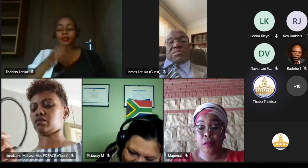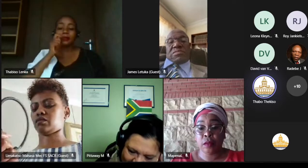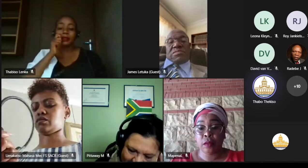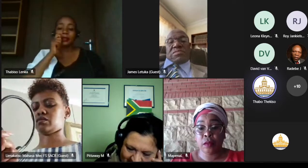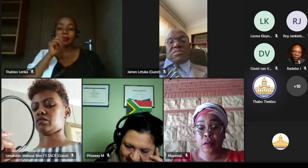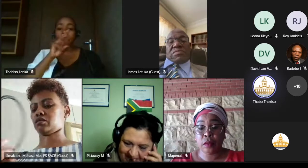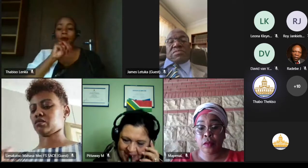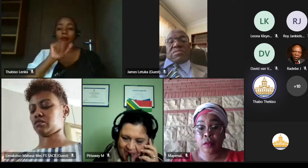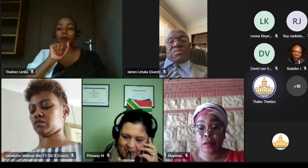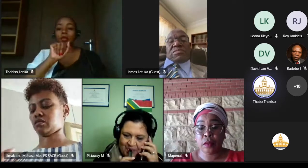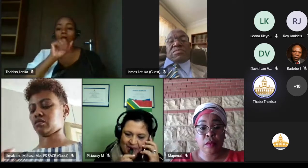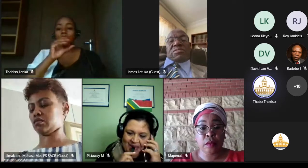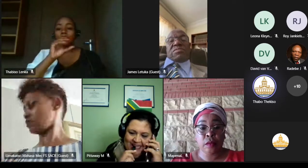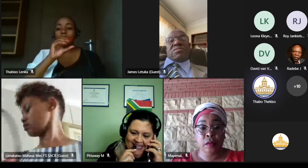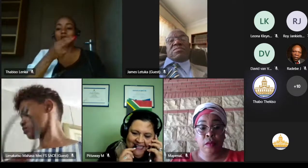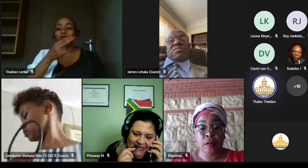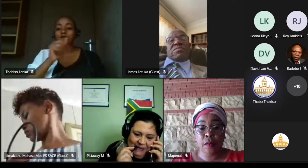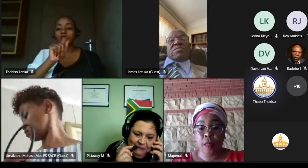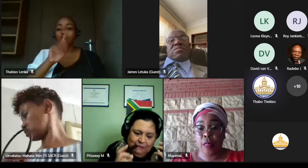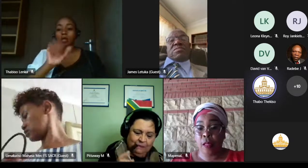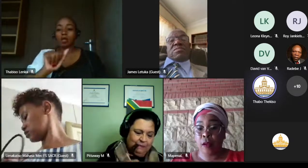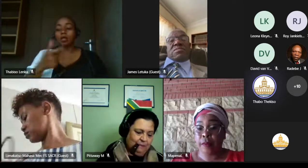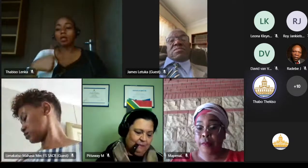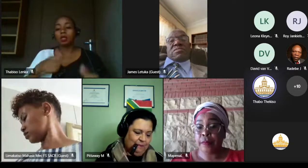Honorable members, we proceed with Rule